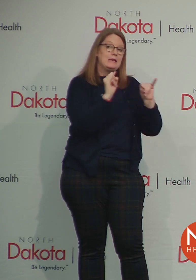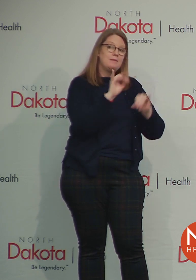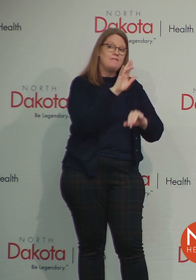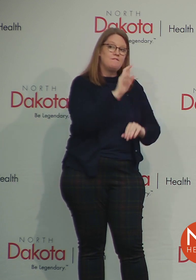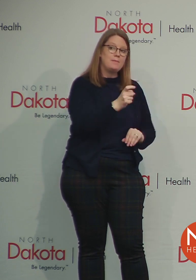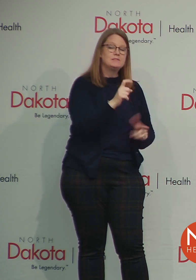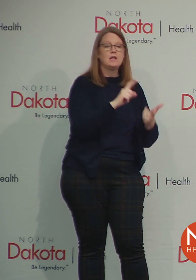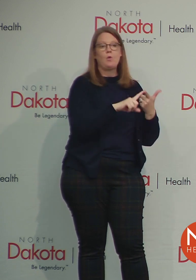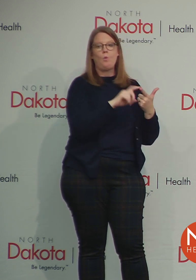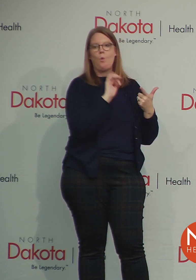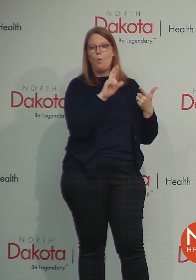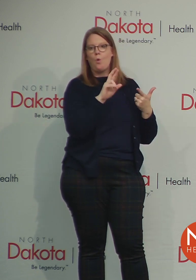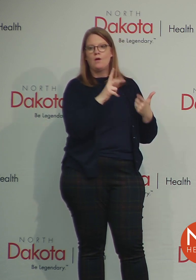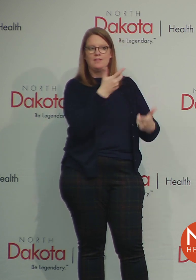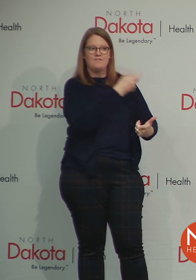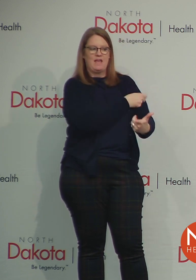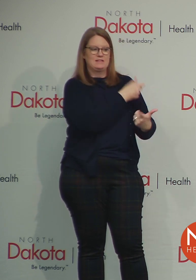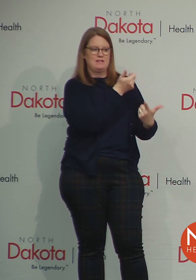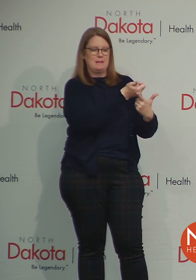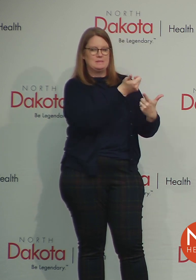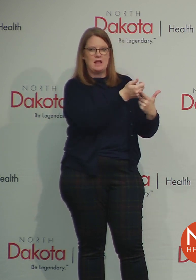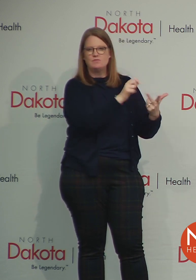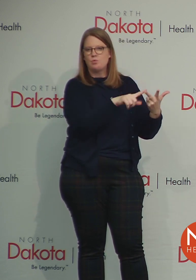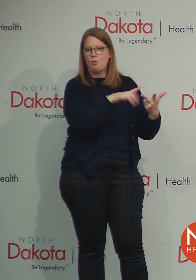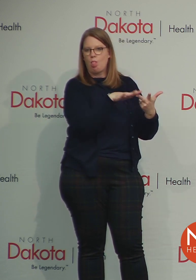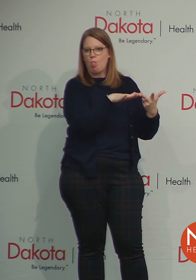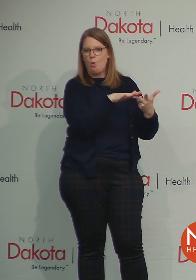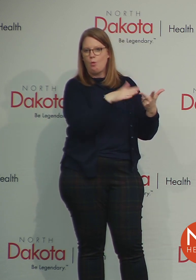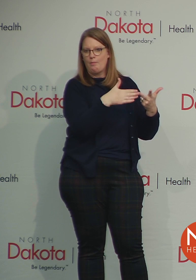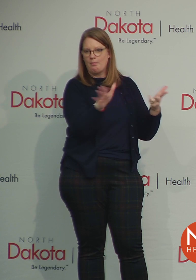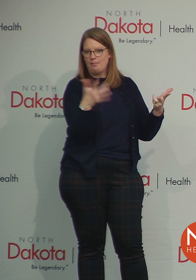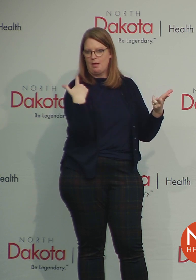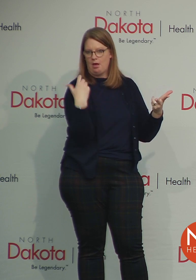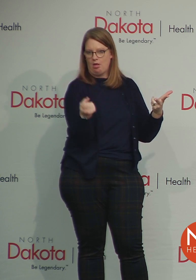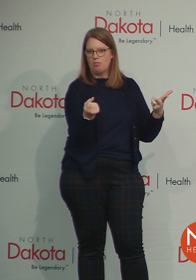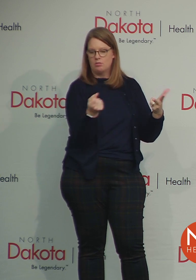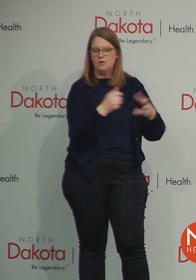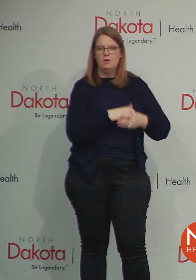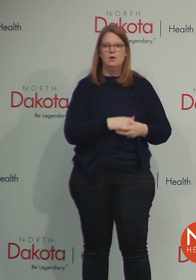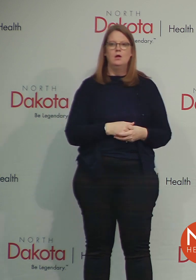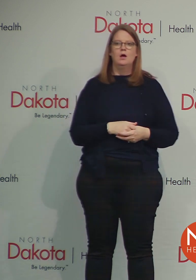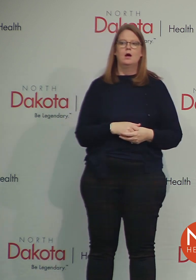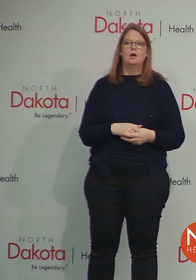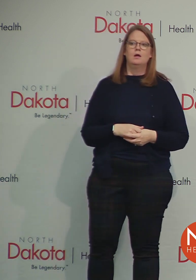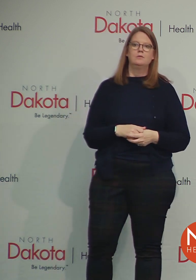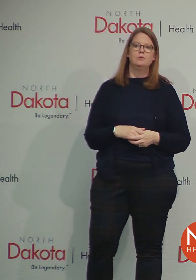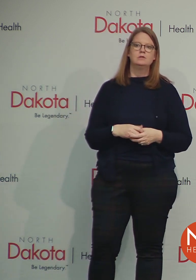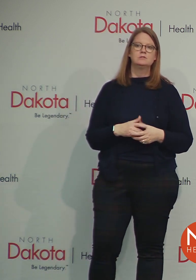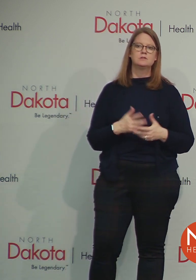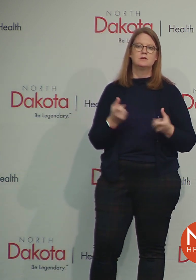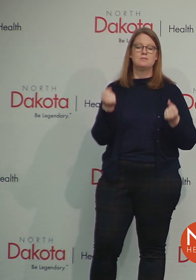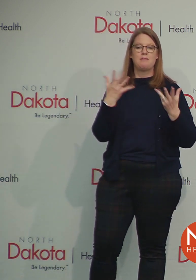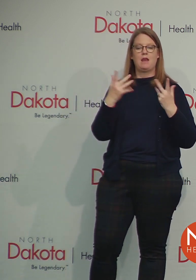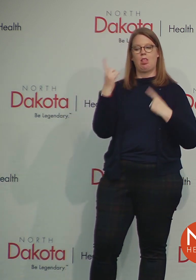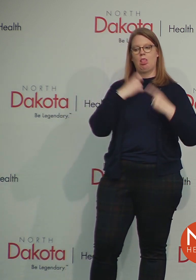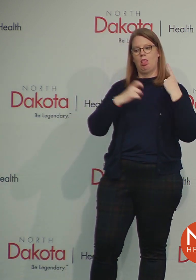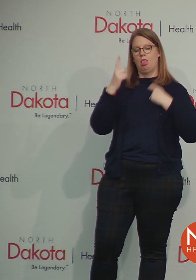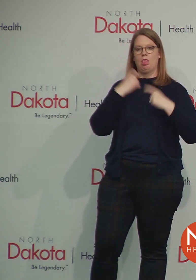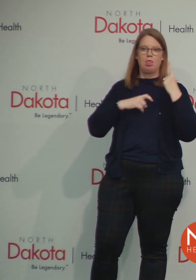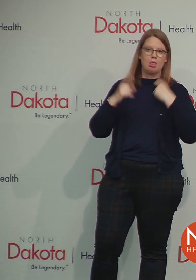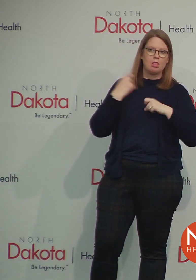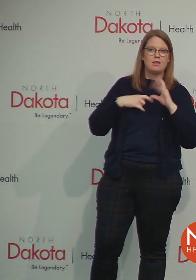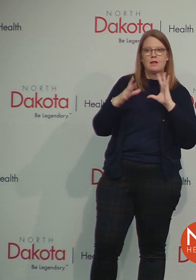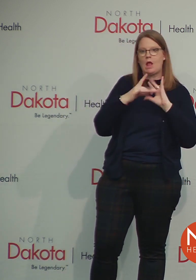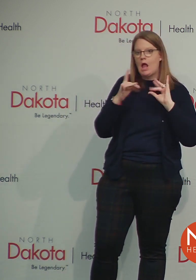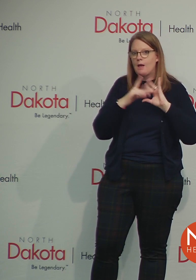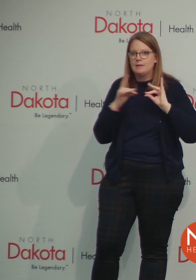pharmacy, or they'll vaccinate themselves, or through local public health. And so we are getting a lot of questions and comments from